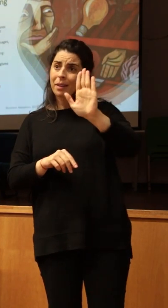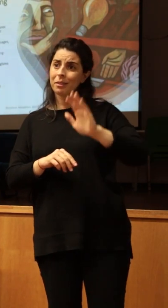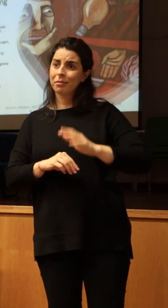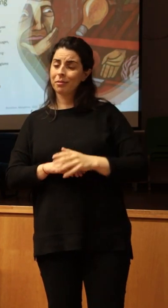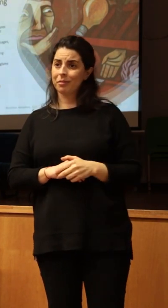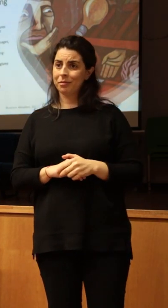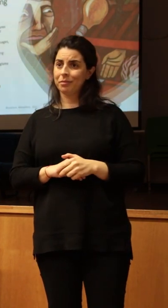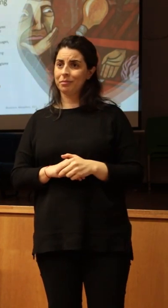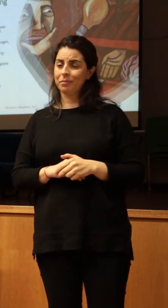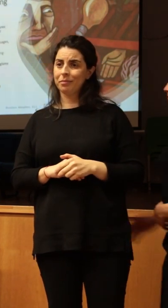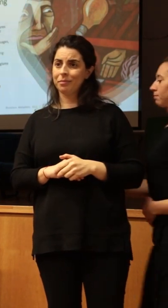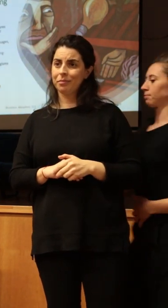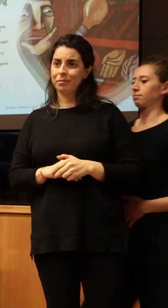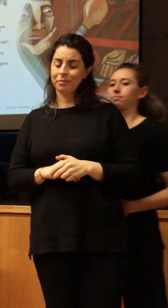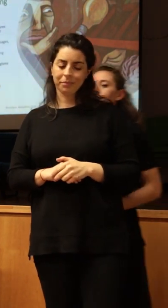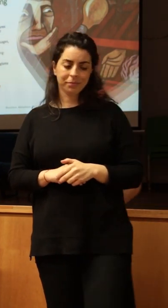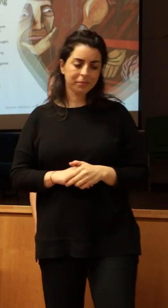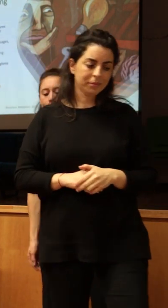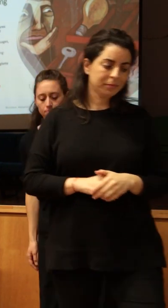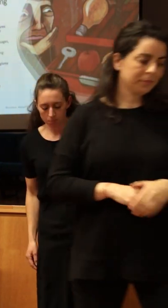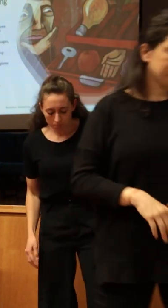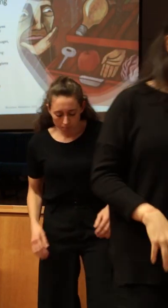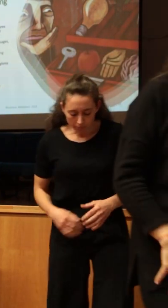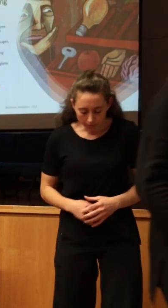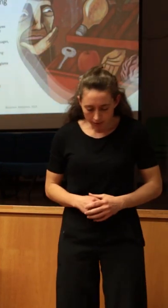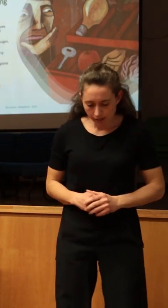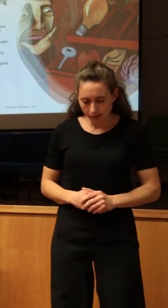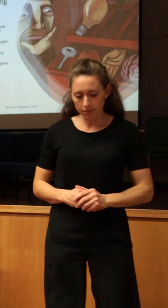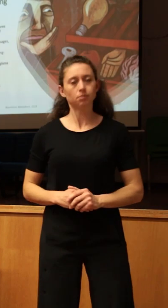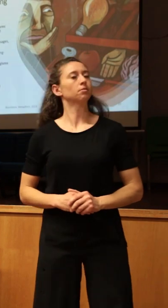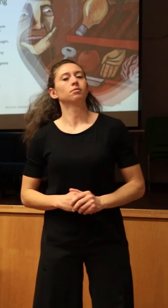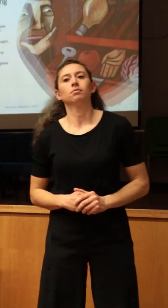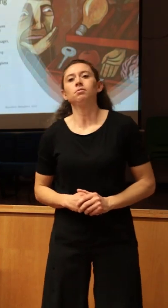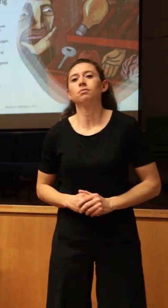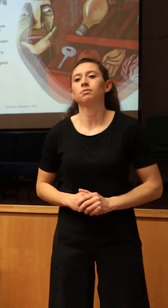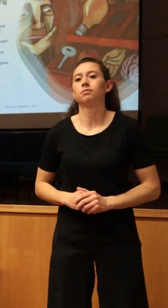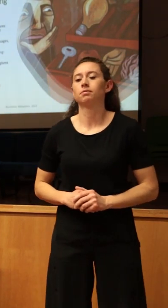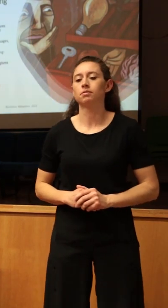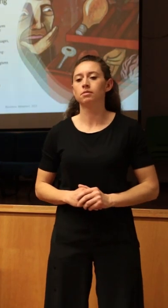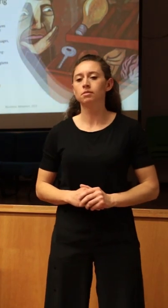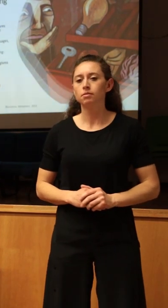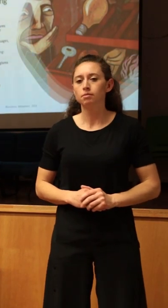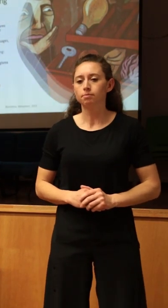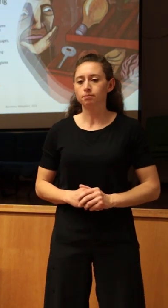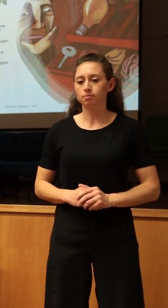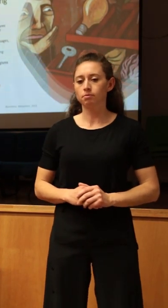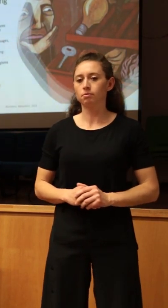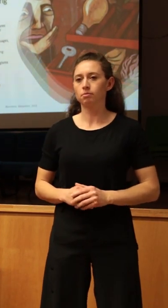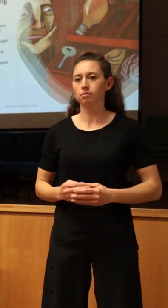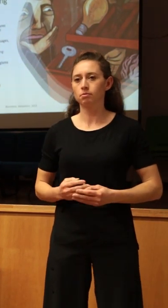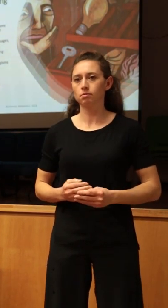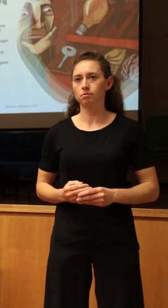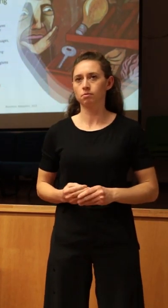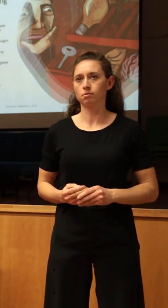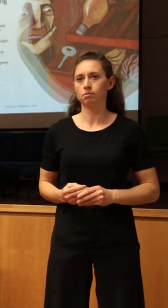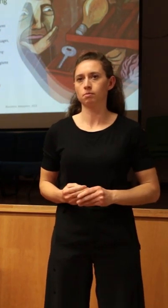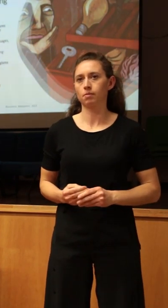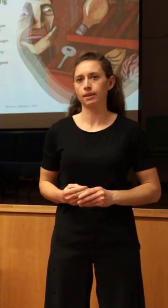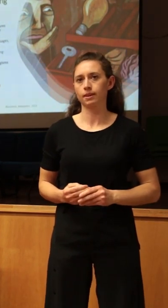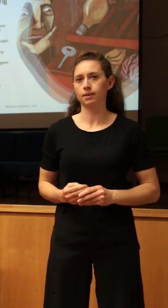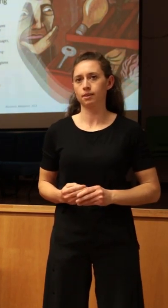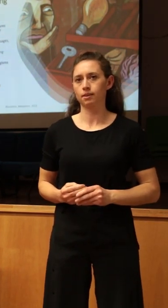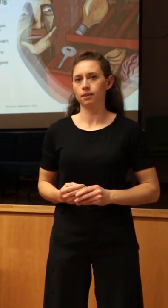very super good. Oh my God, I got 4 minutes left. Some people are very, very, very good because they become, if they cannot